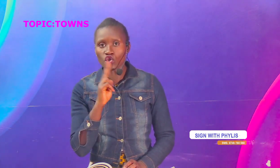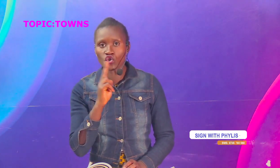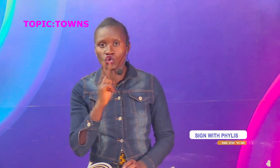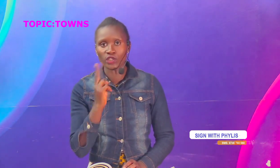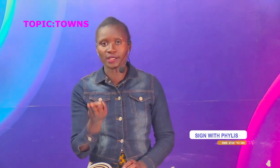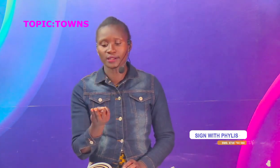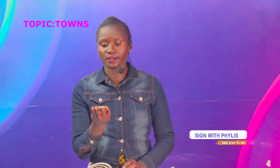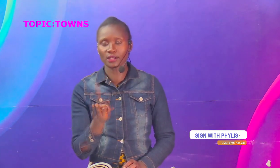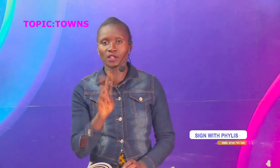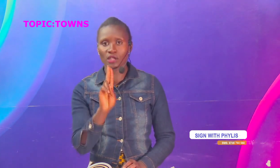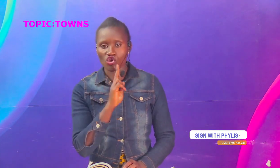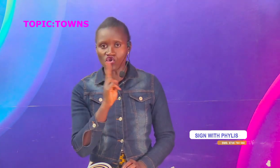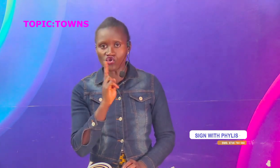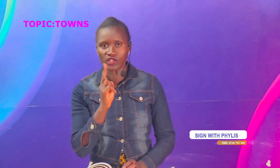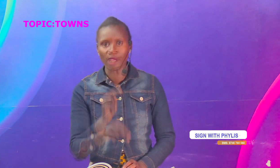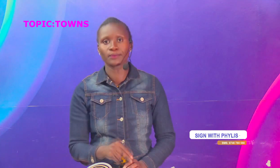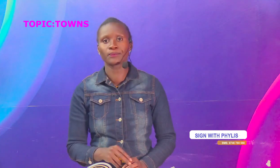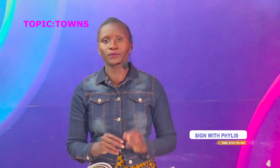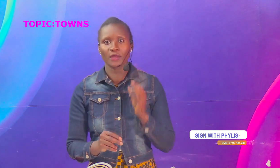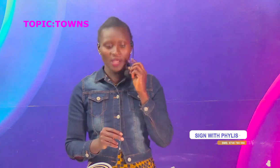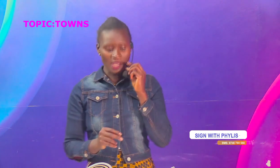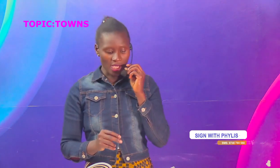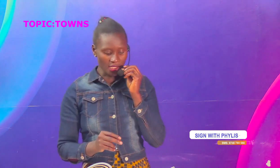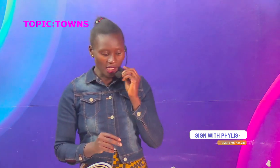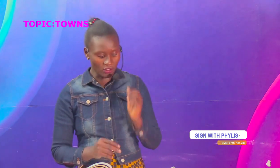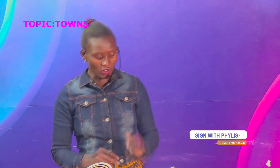Juja. Juja. And